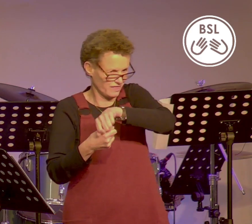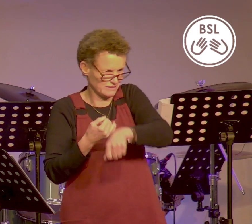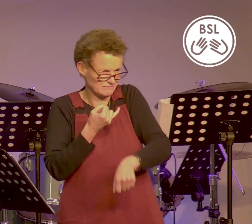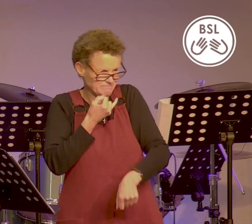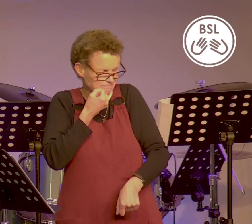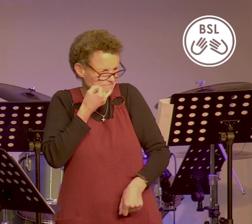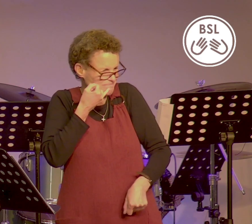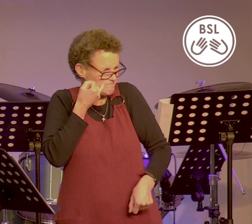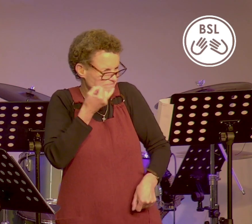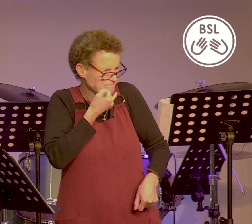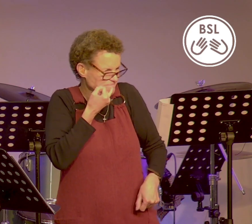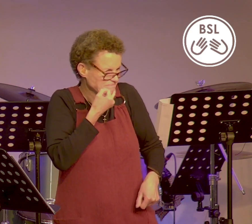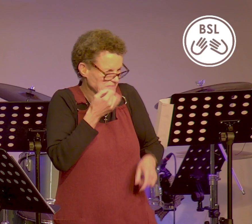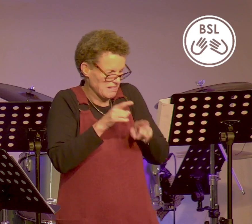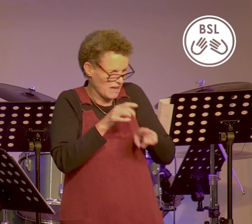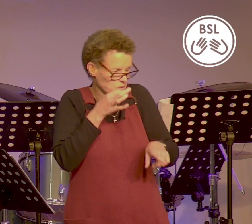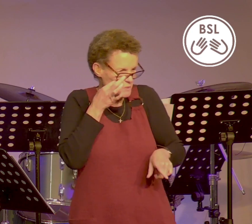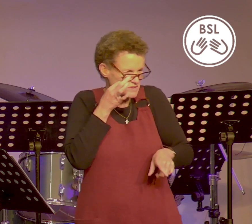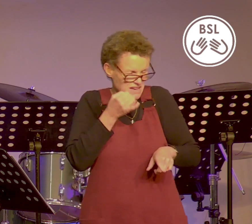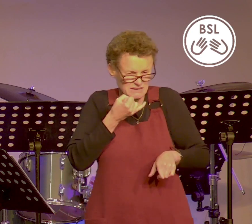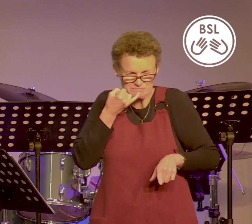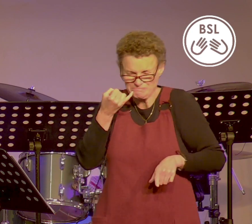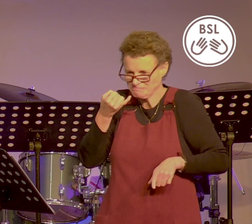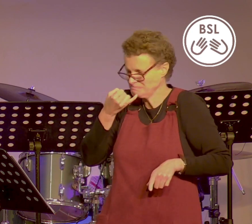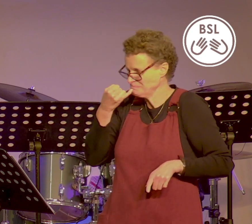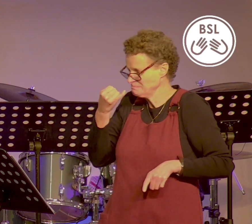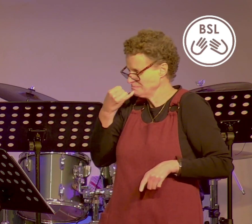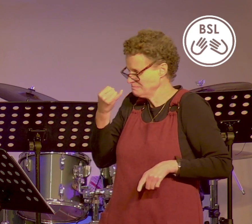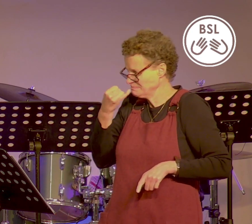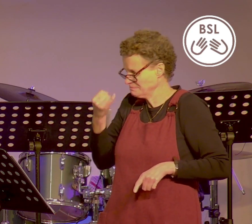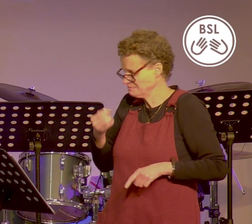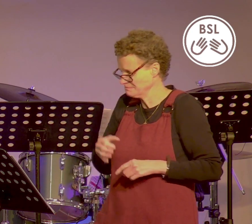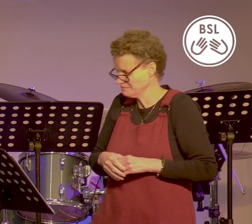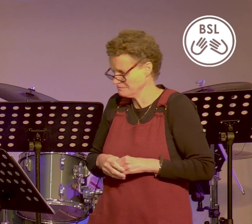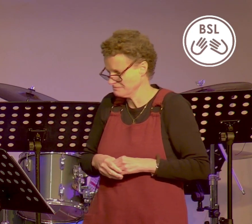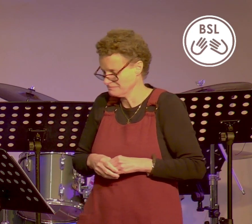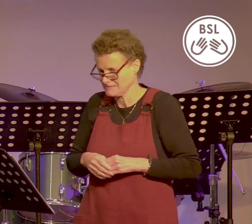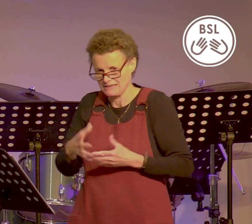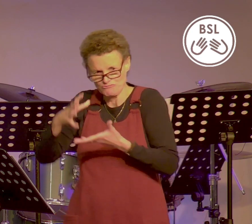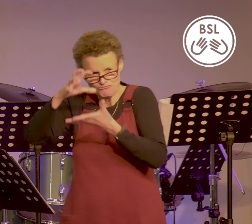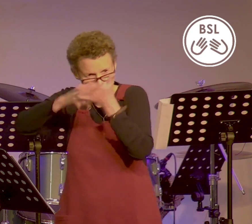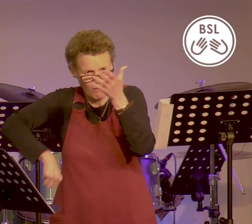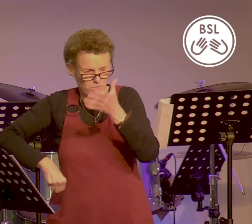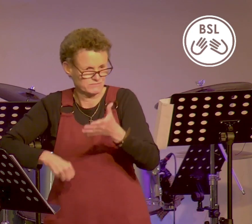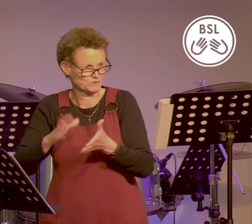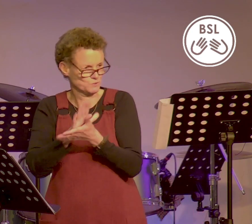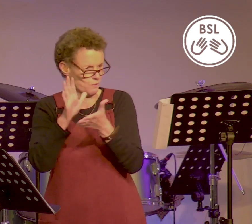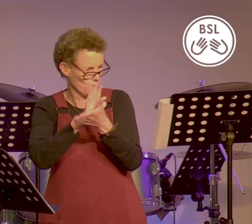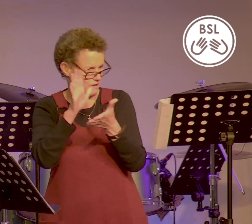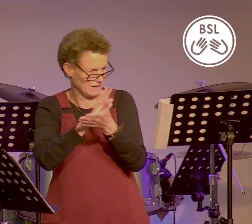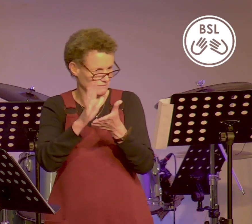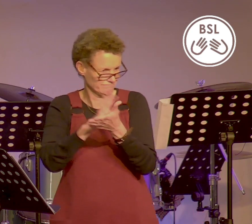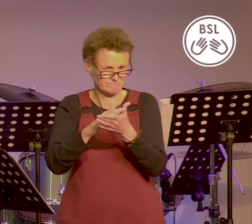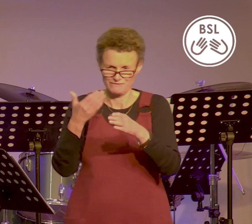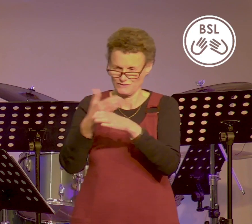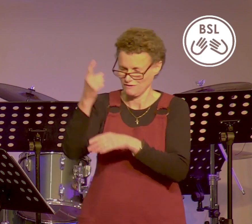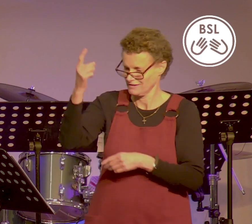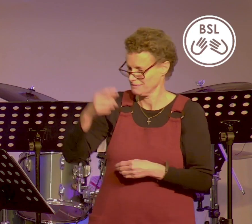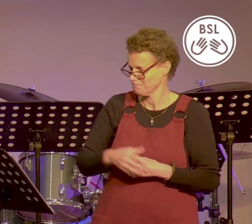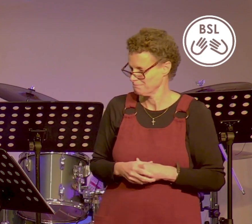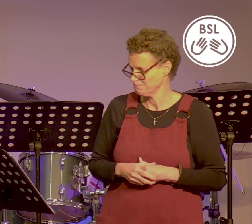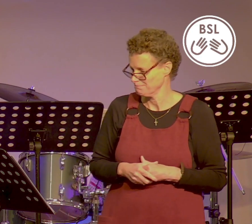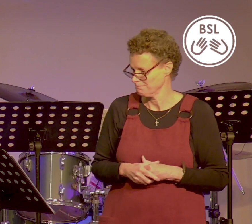with Christ and thus robs us of the joy of serving God.